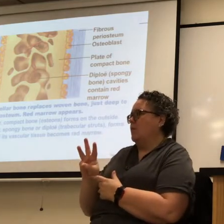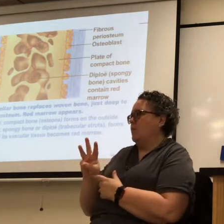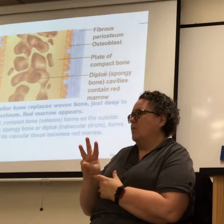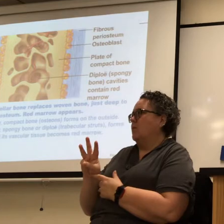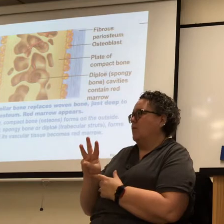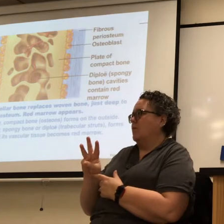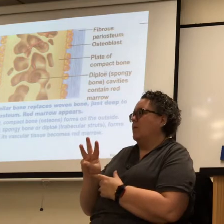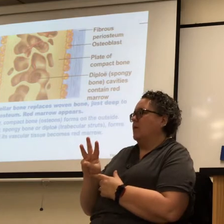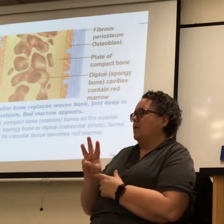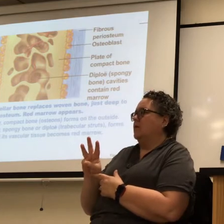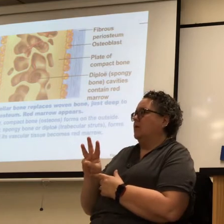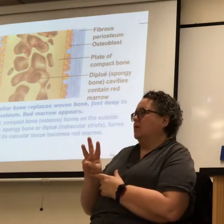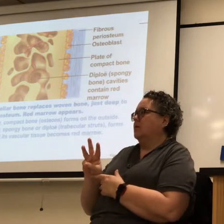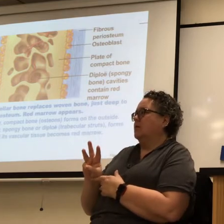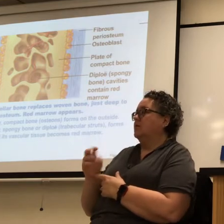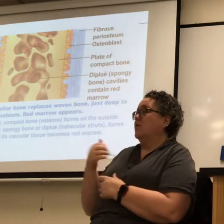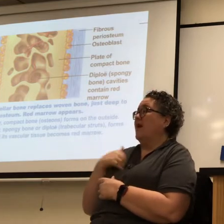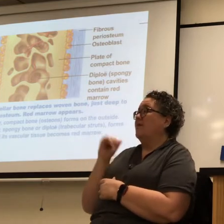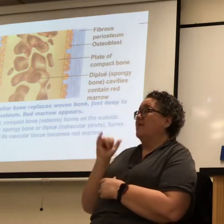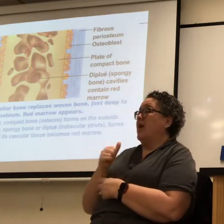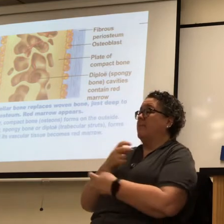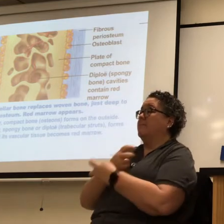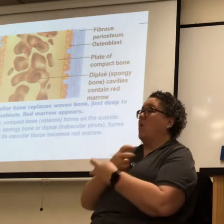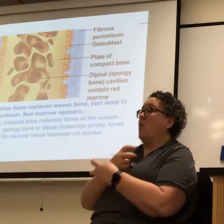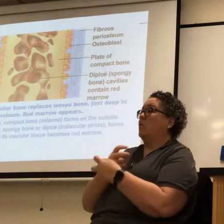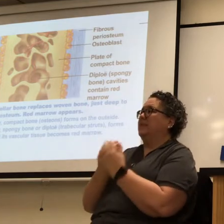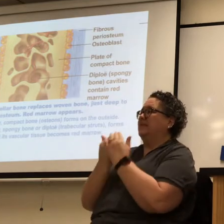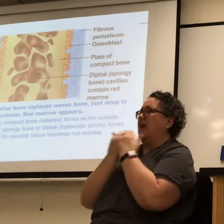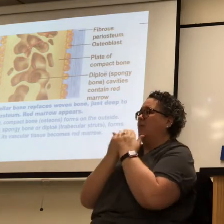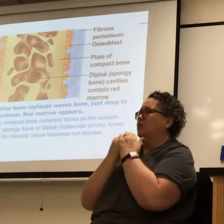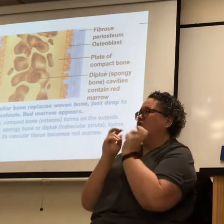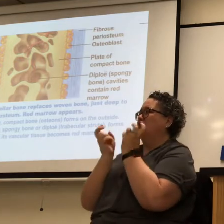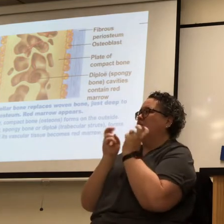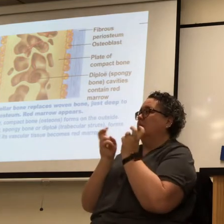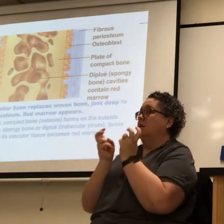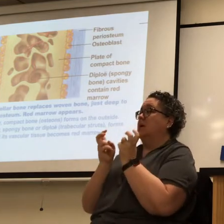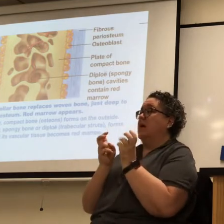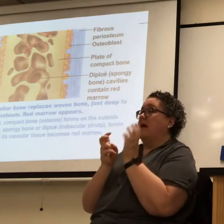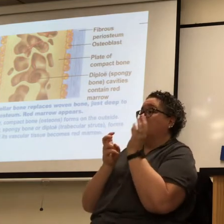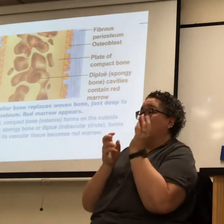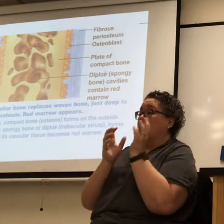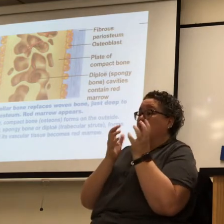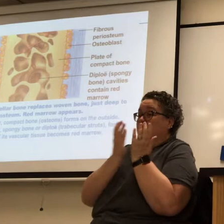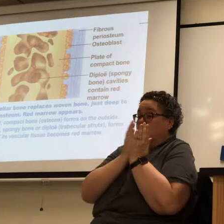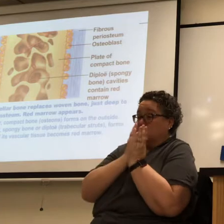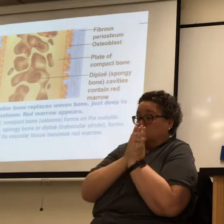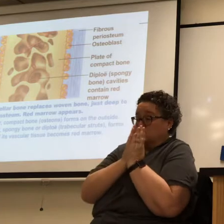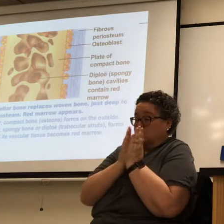So you have this kind of like this bone sandwich, compact bone, and spongy bone in the middle.